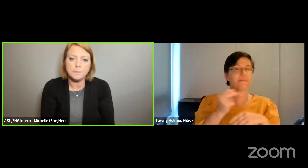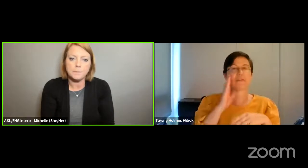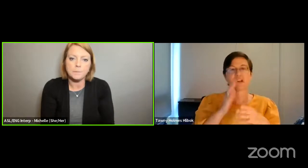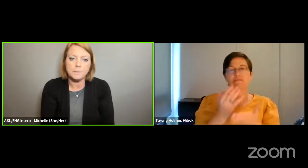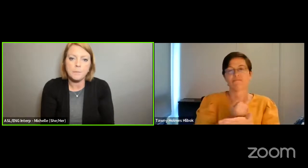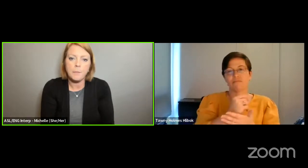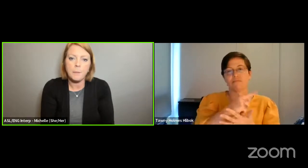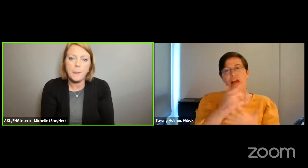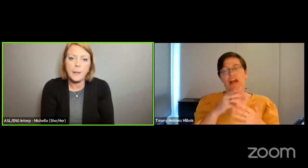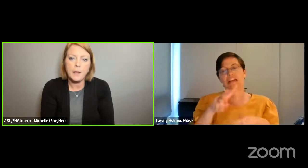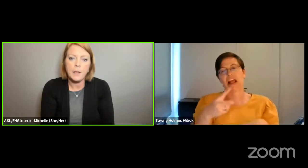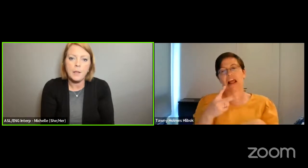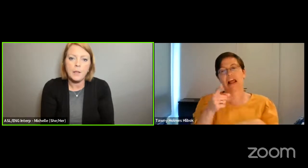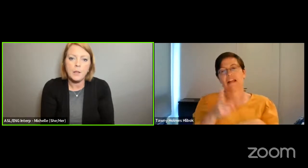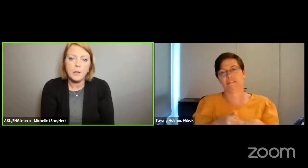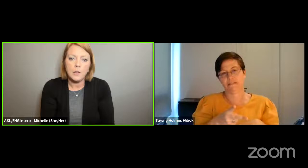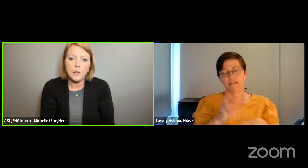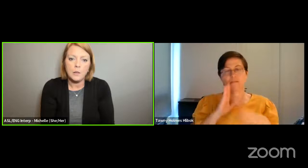well.